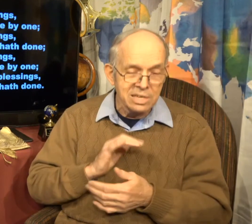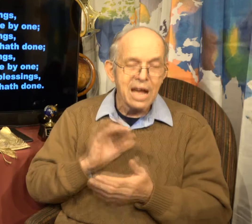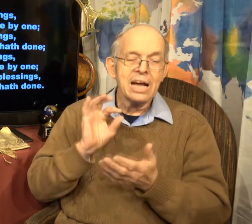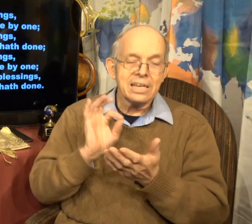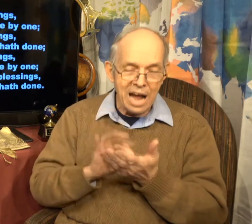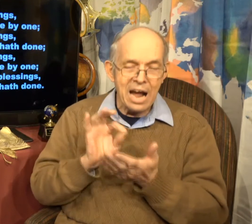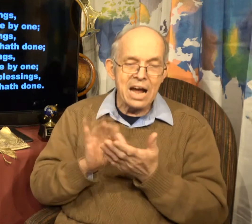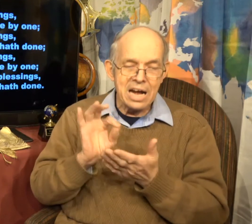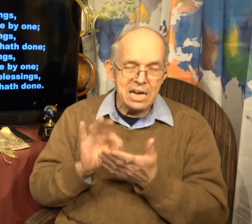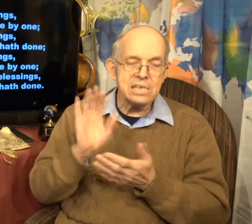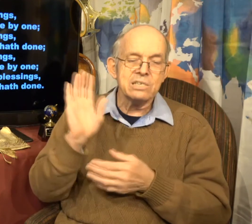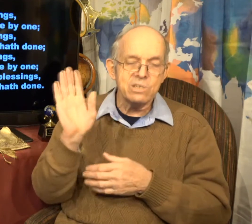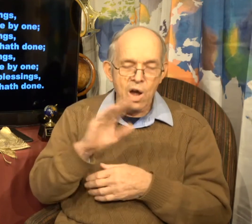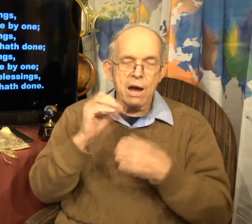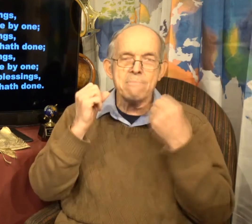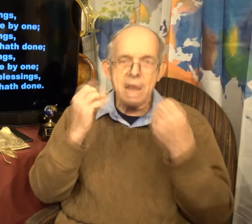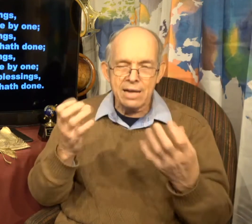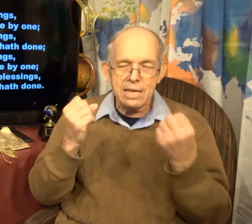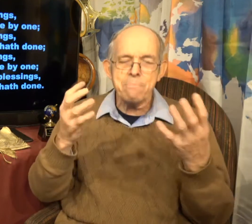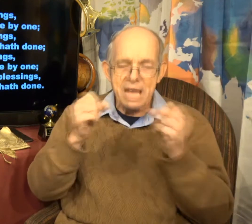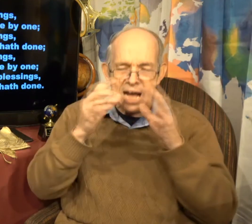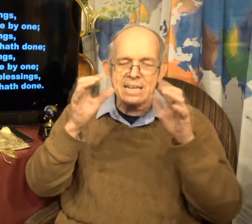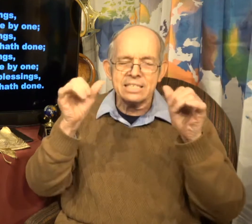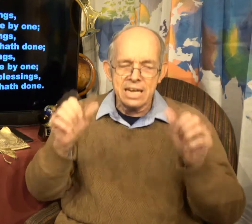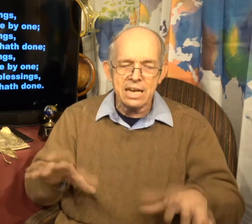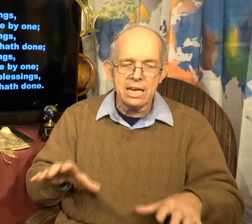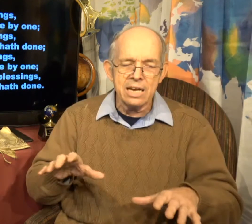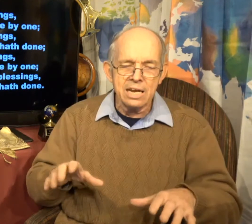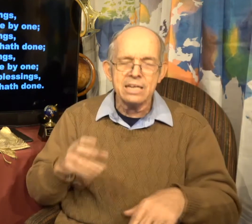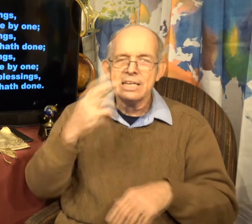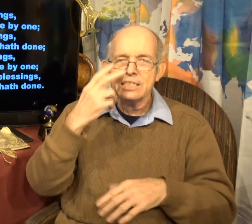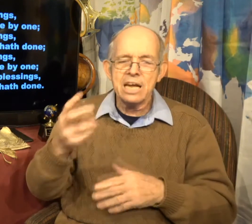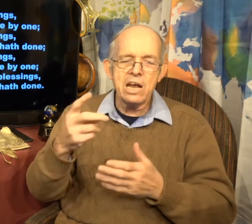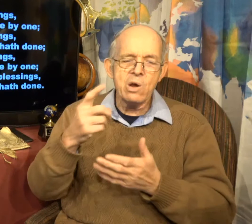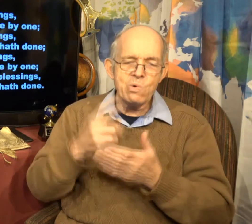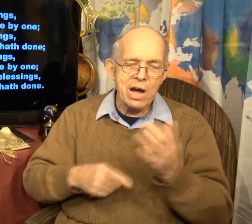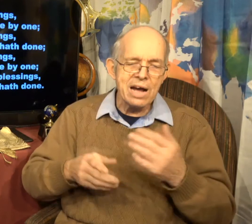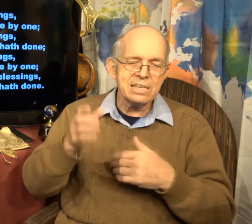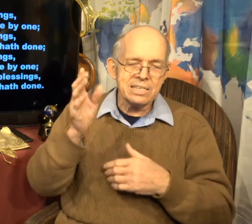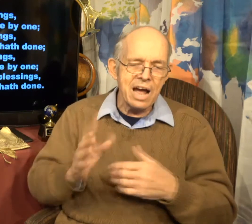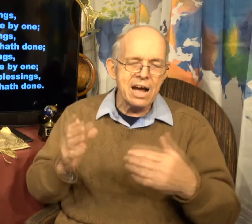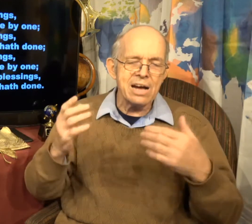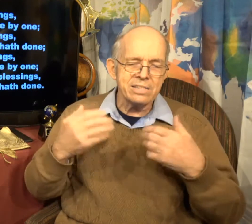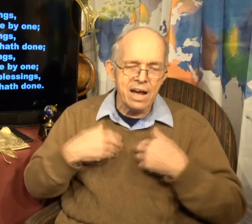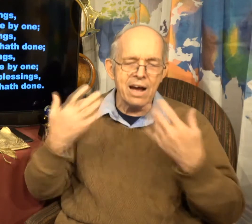one. Count your many blessings, see what God